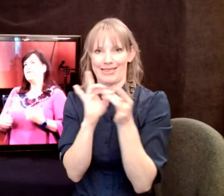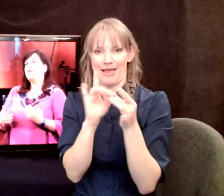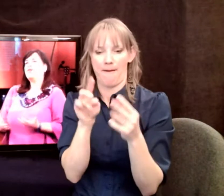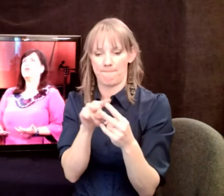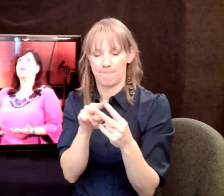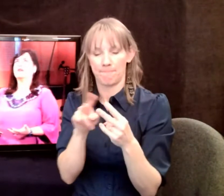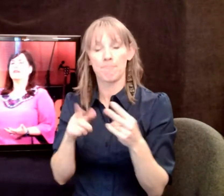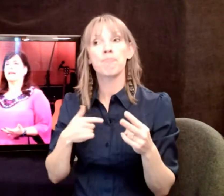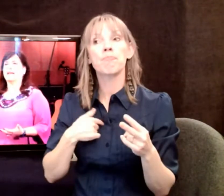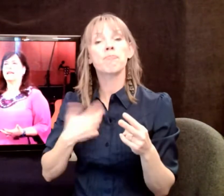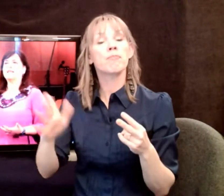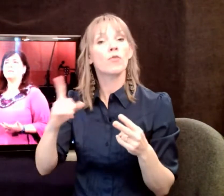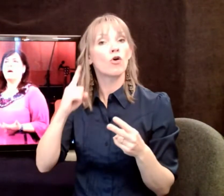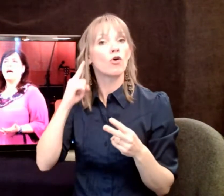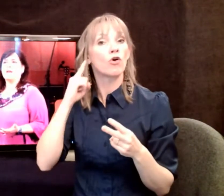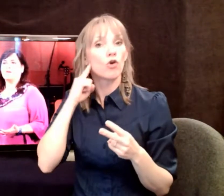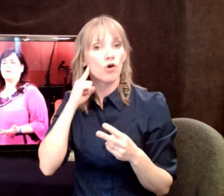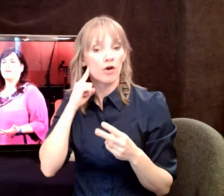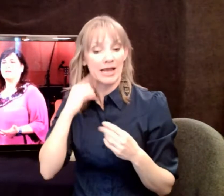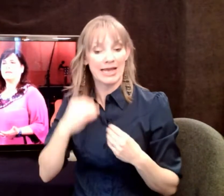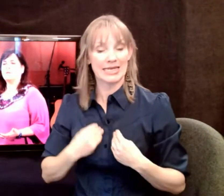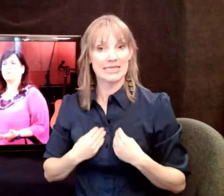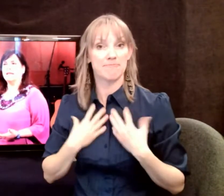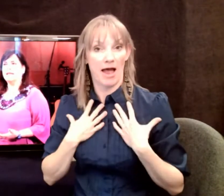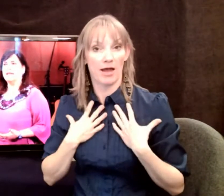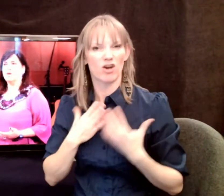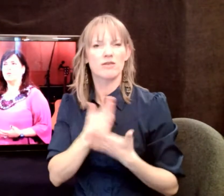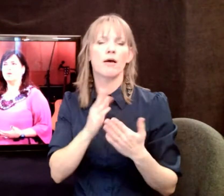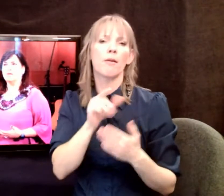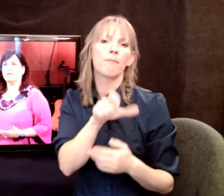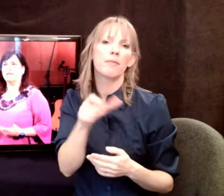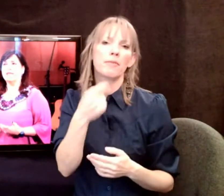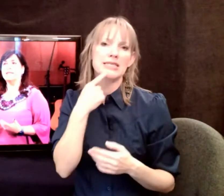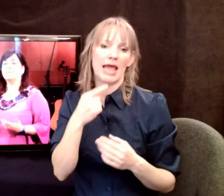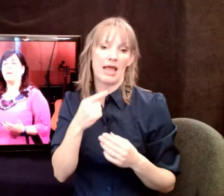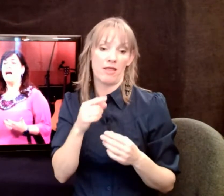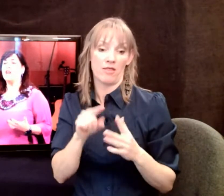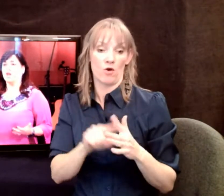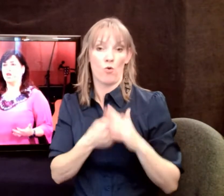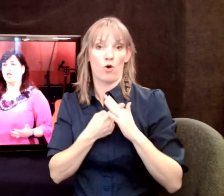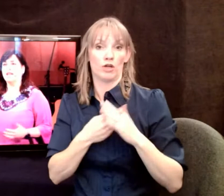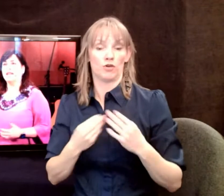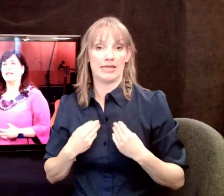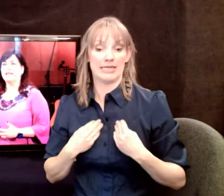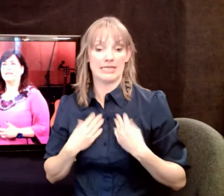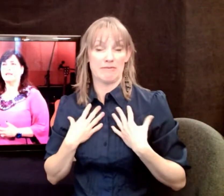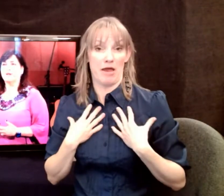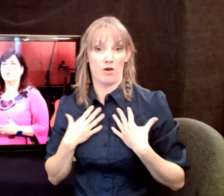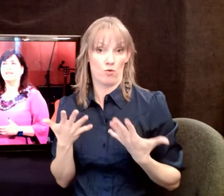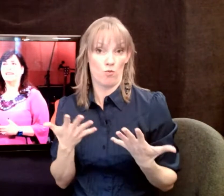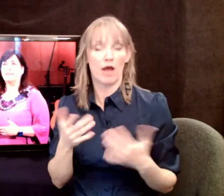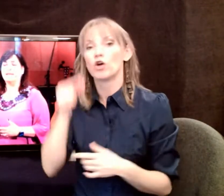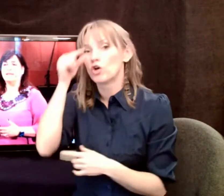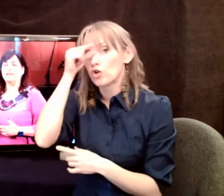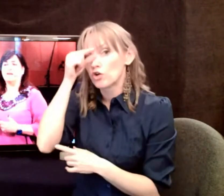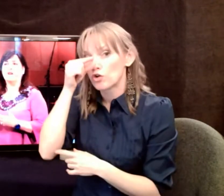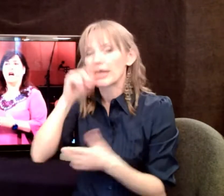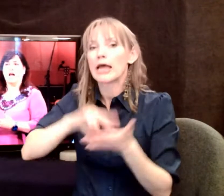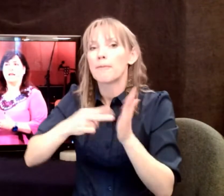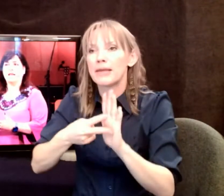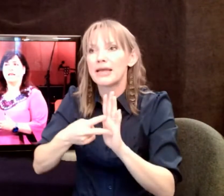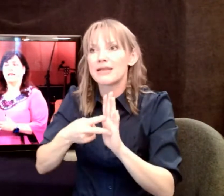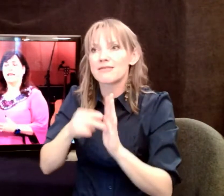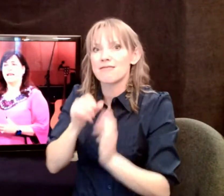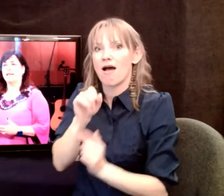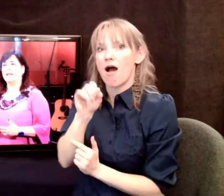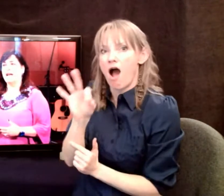heard inspired. Some people say that the origin of inspire is Greek and it means of God. And